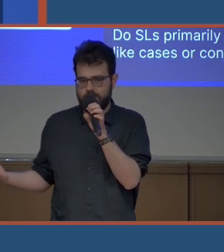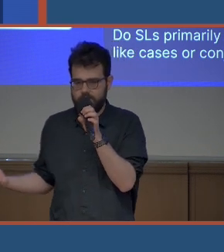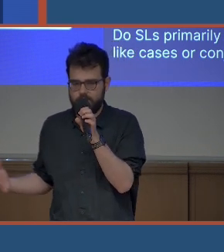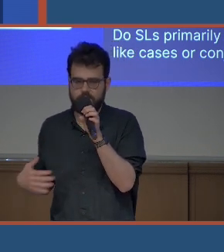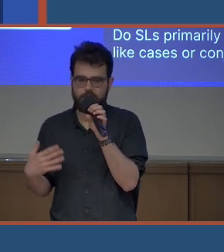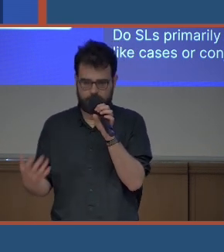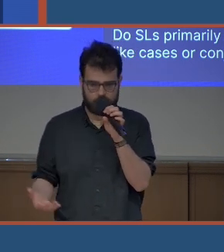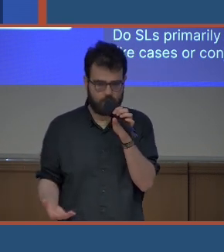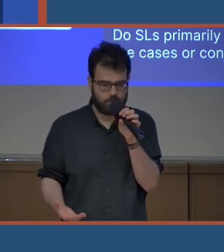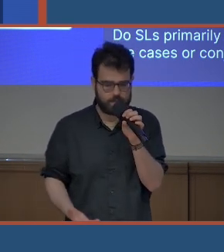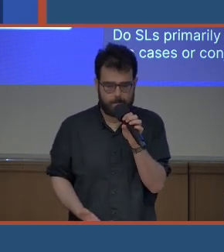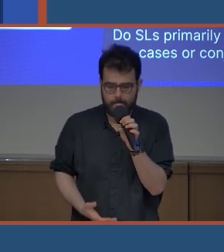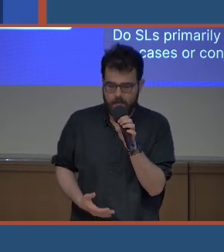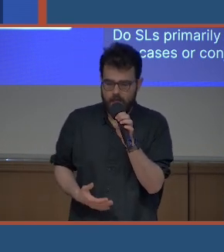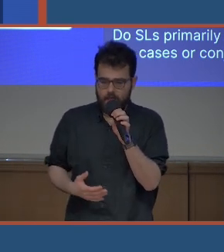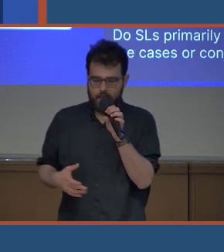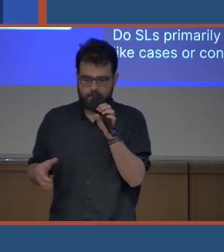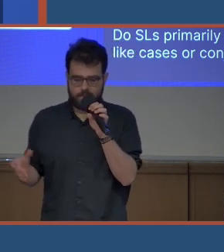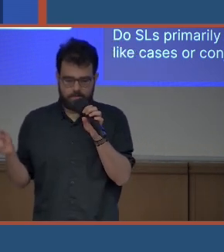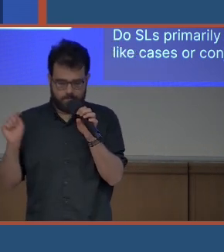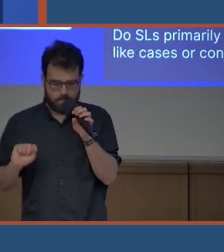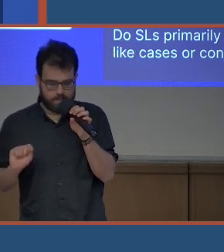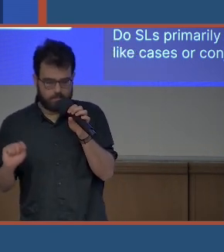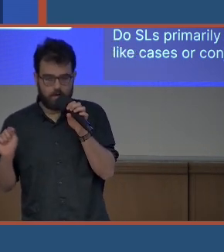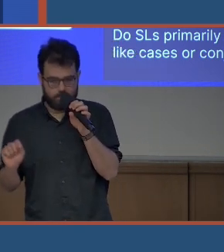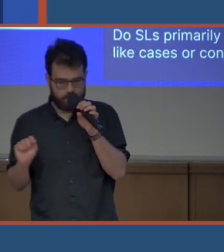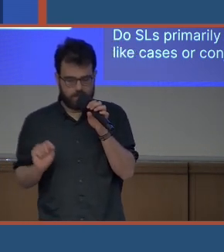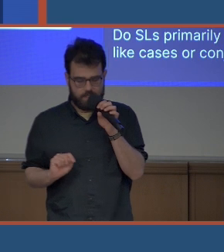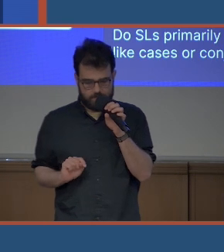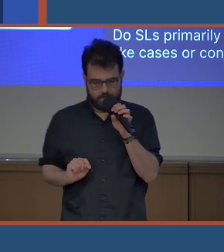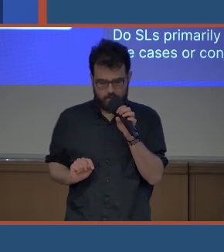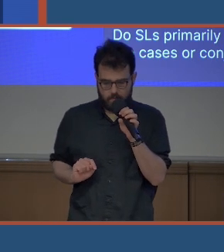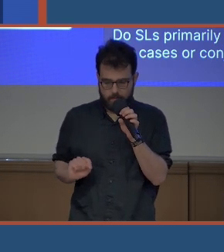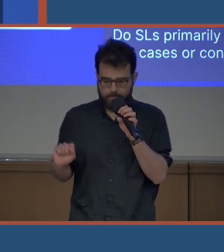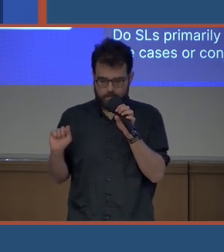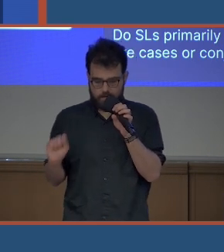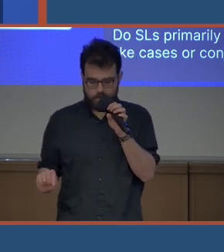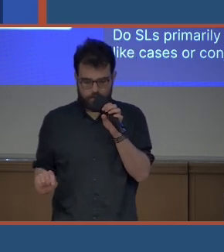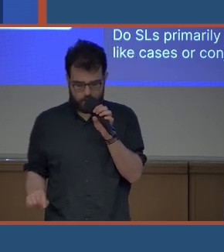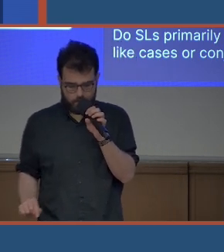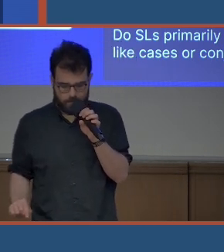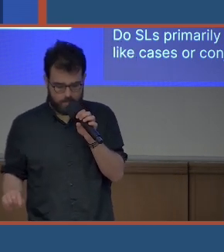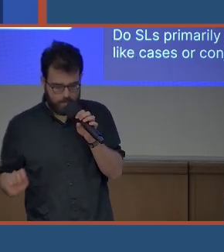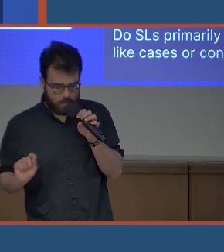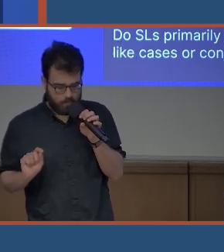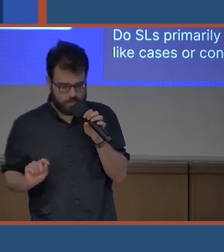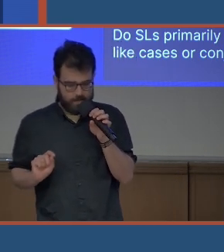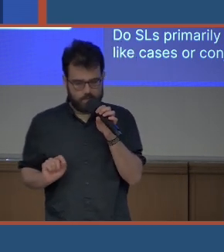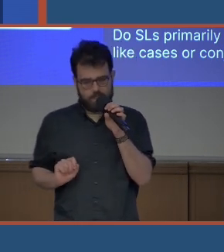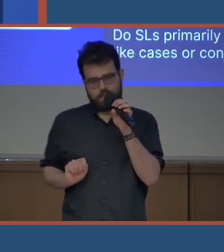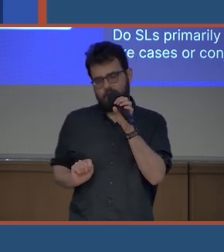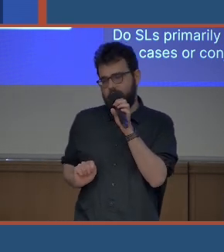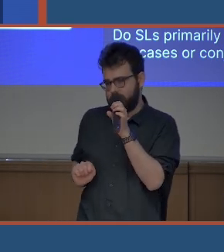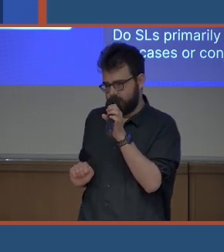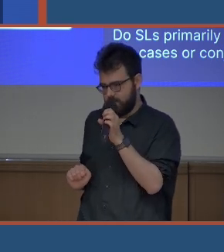education centers and deaf schools. And the first modern deaf school in Europe was